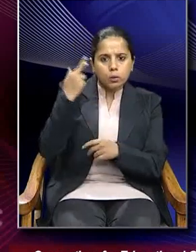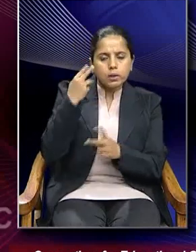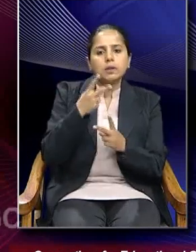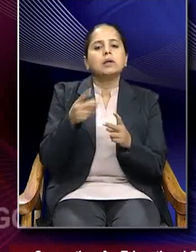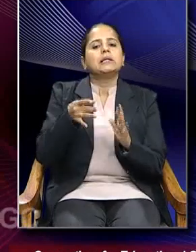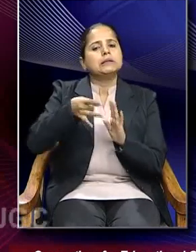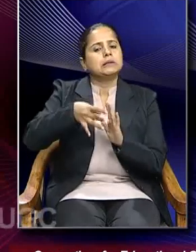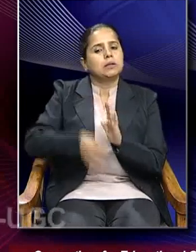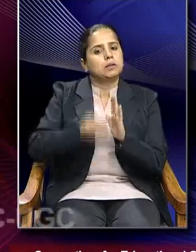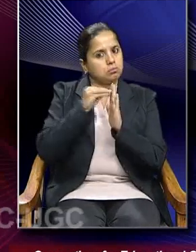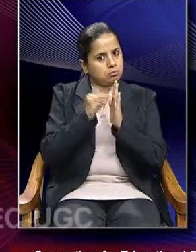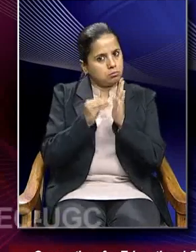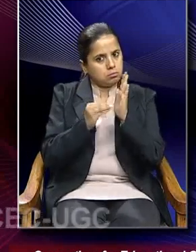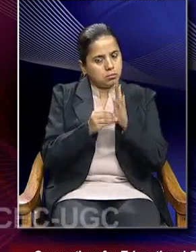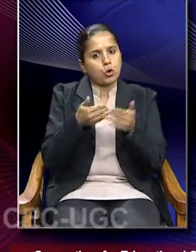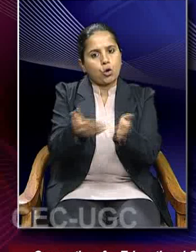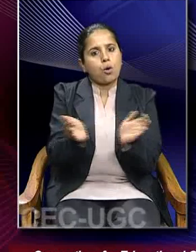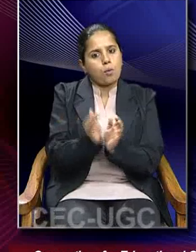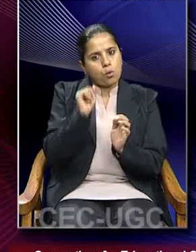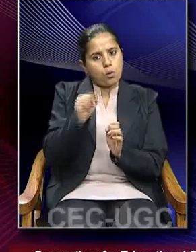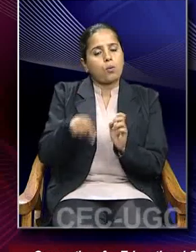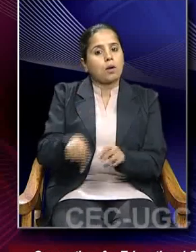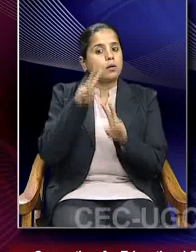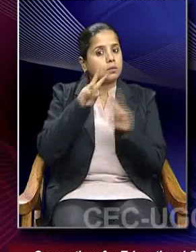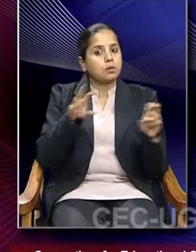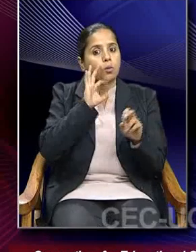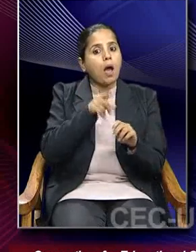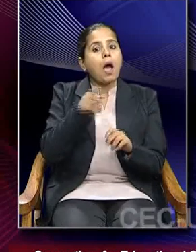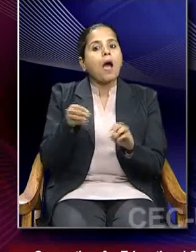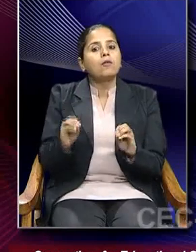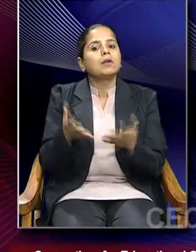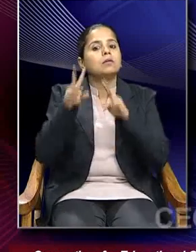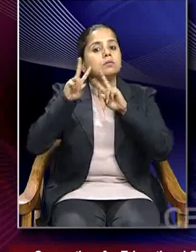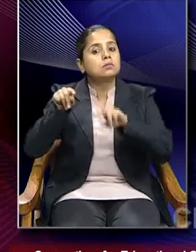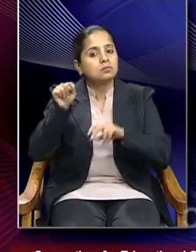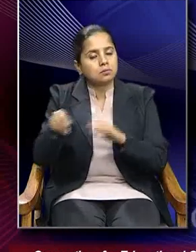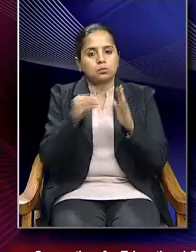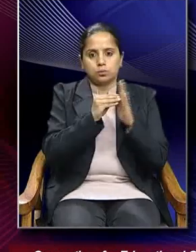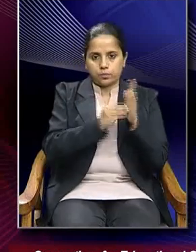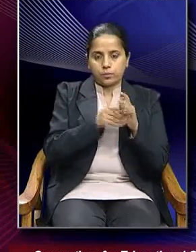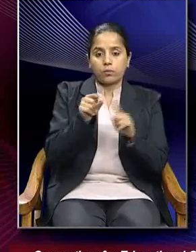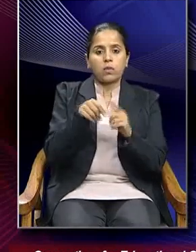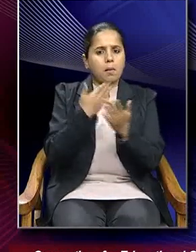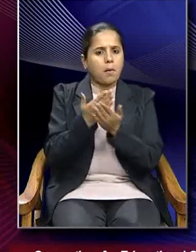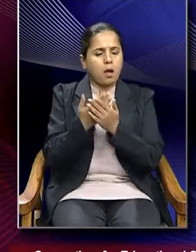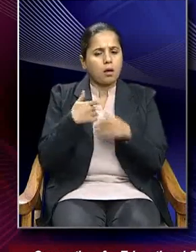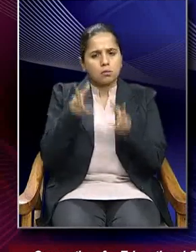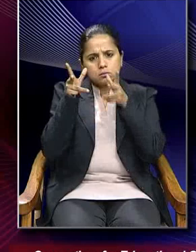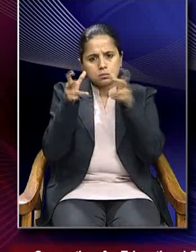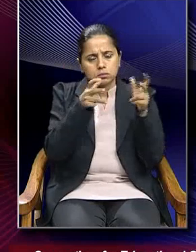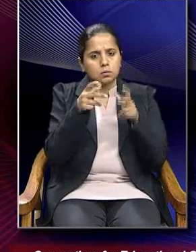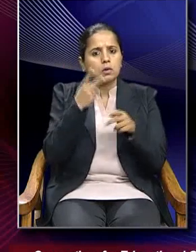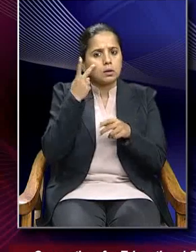detail of the community which the researcher is studying. Participant observation comes in